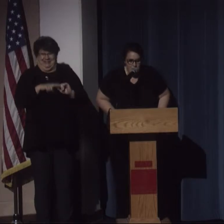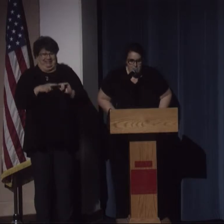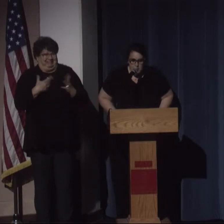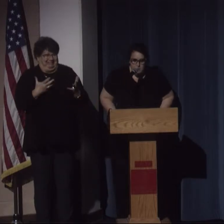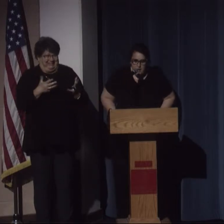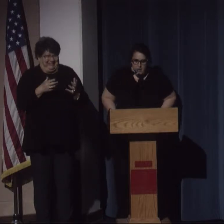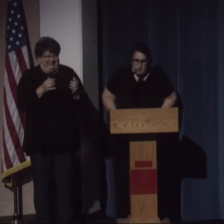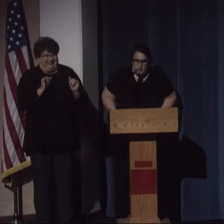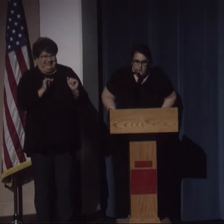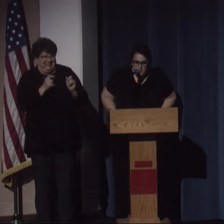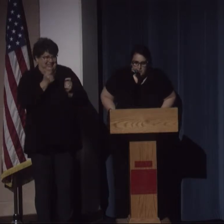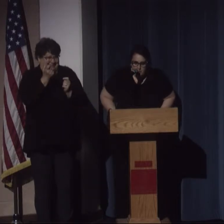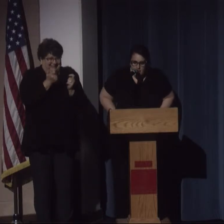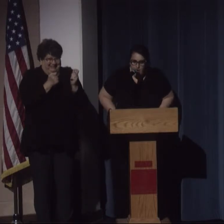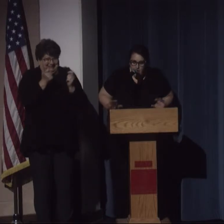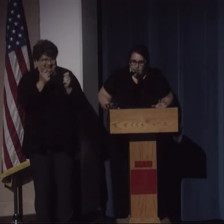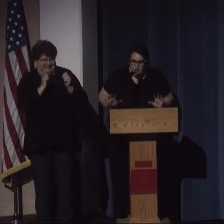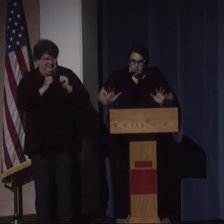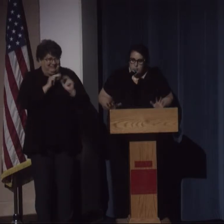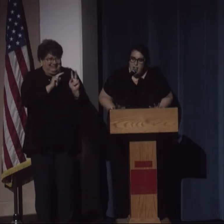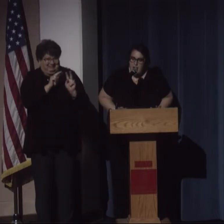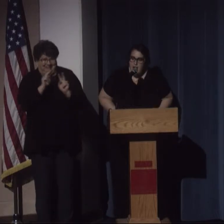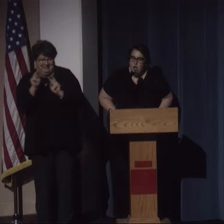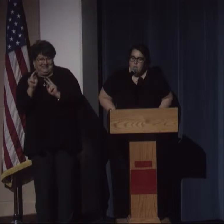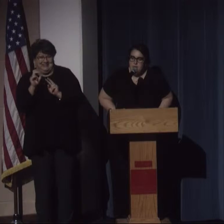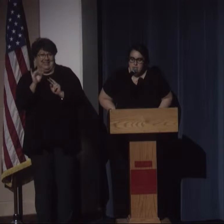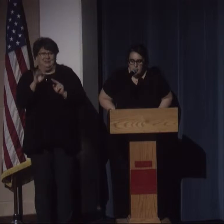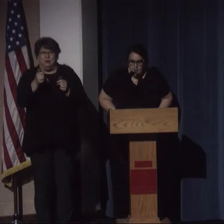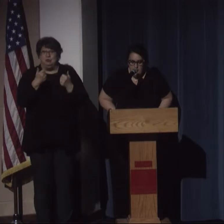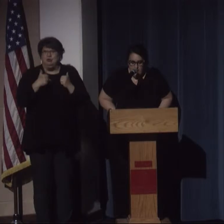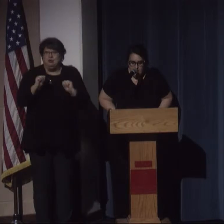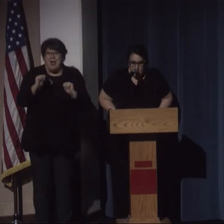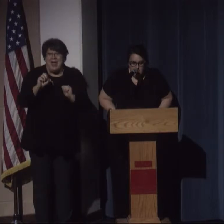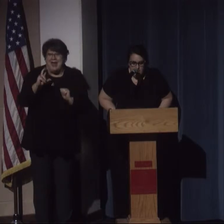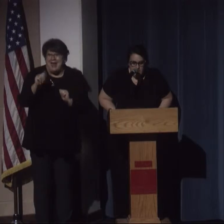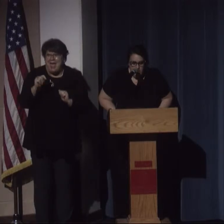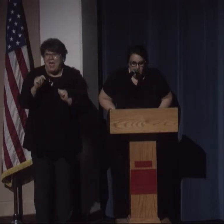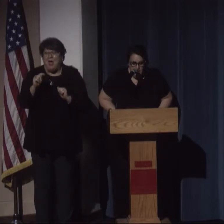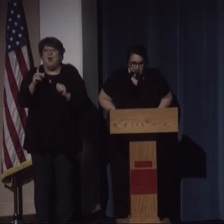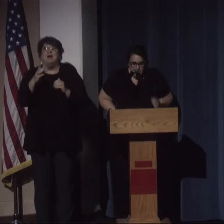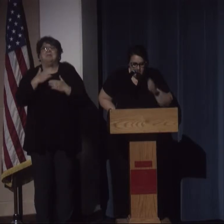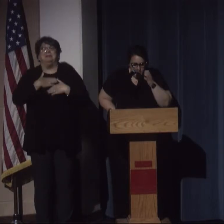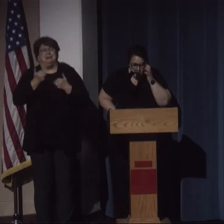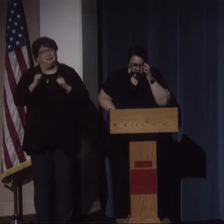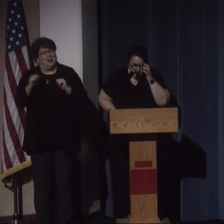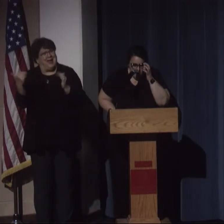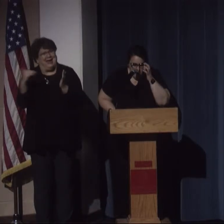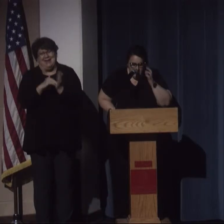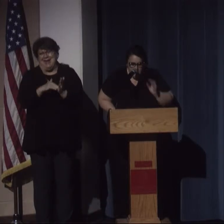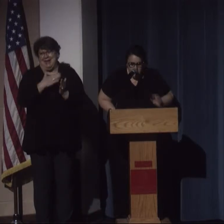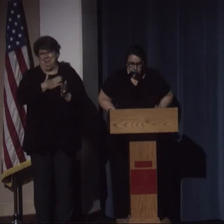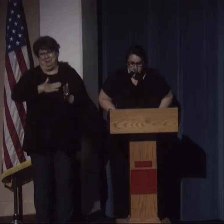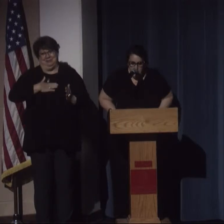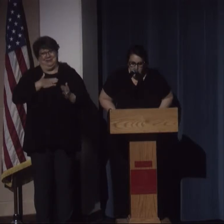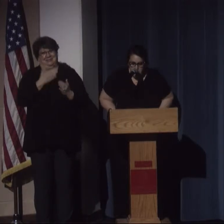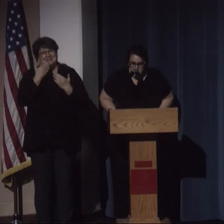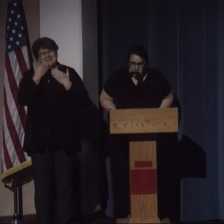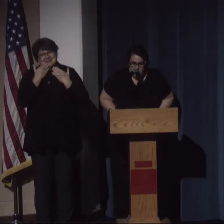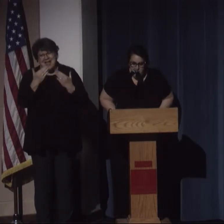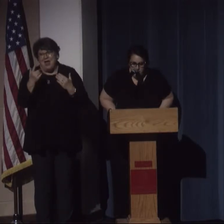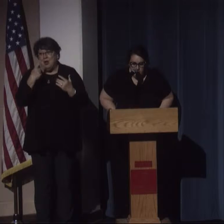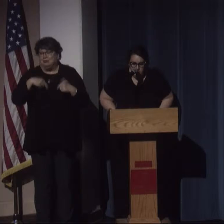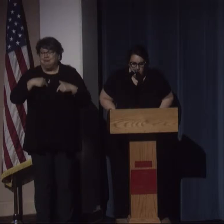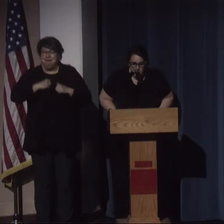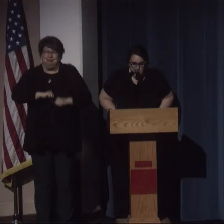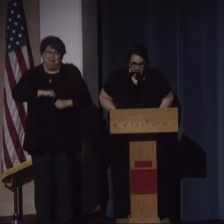show. But y'all, if you tried out, please come again. Thank you guys to all the brave kids who tried out. We're so